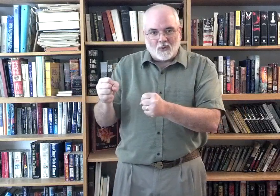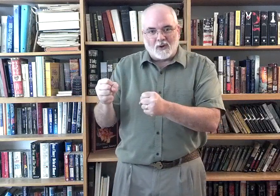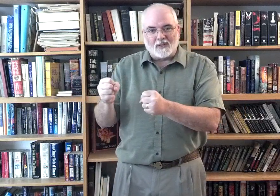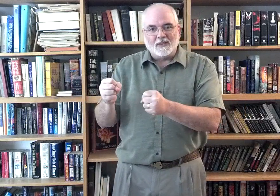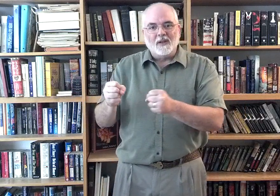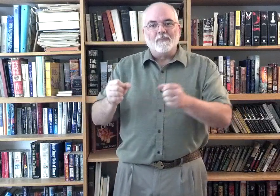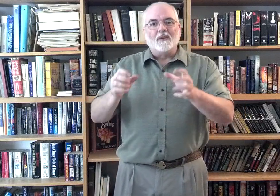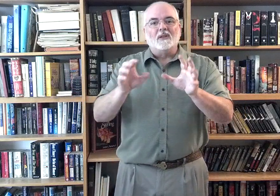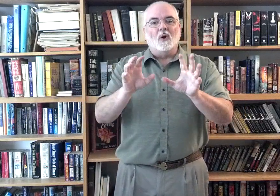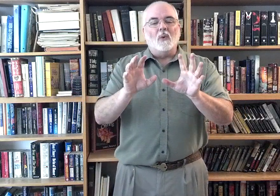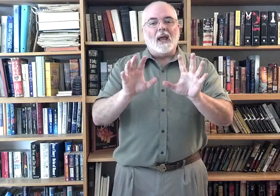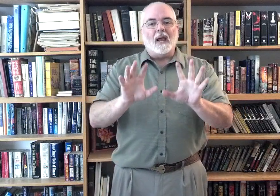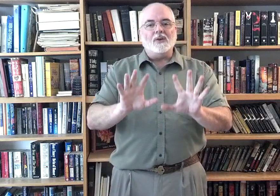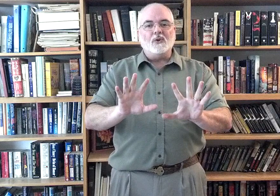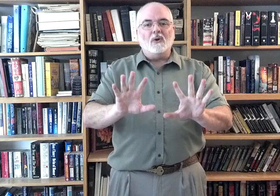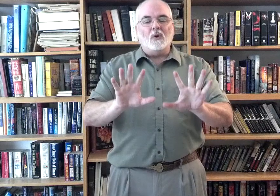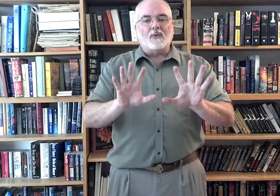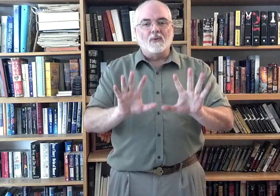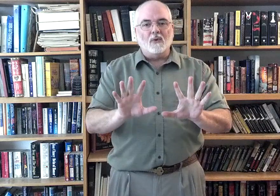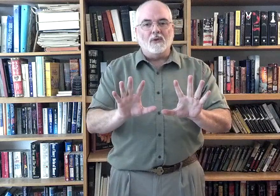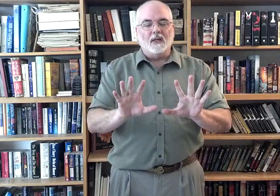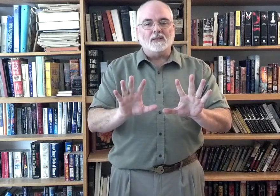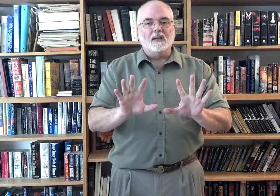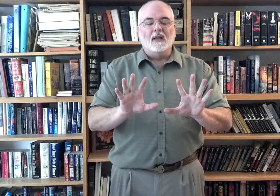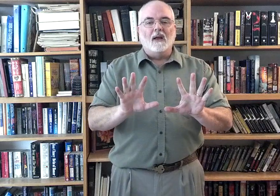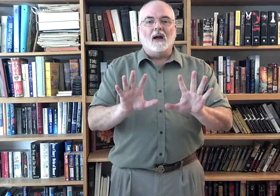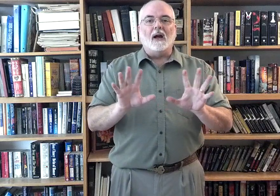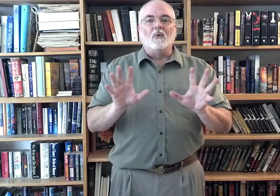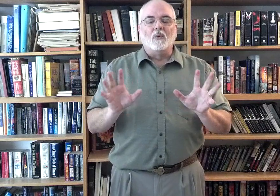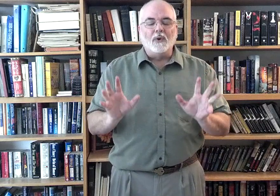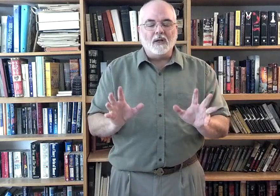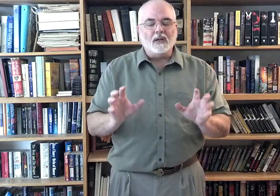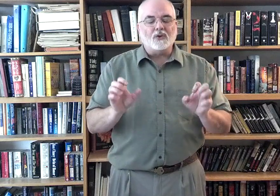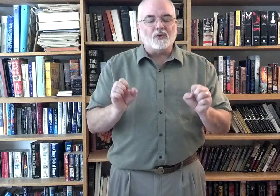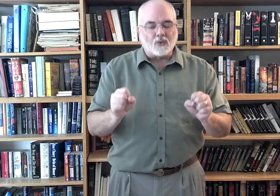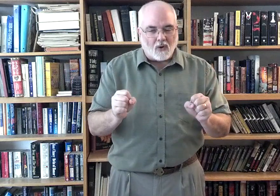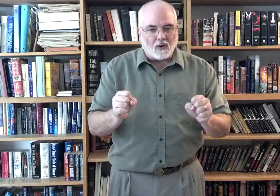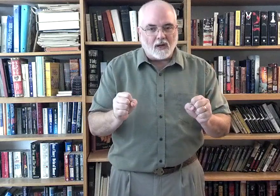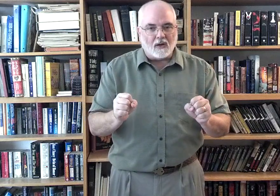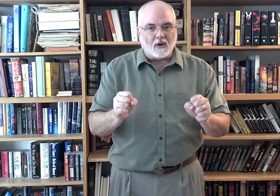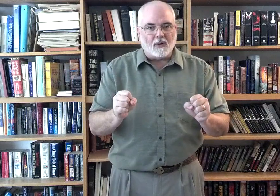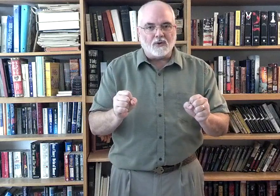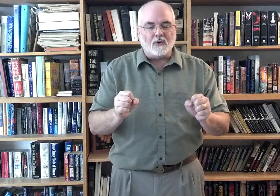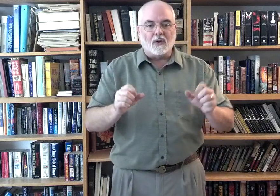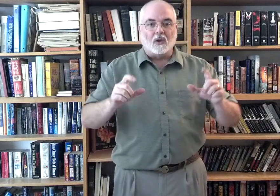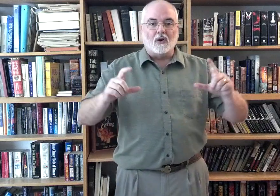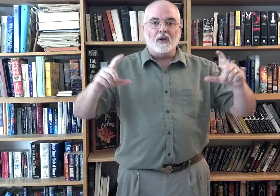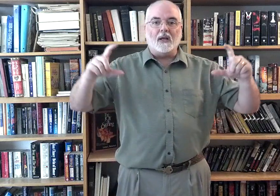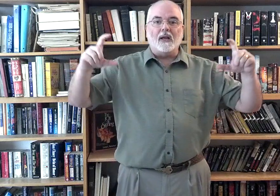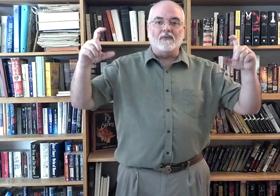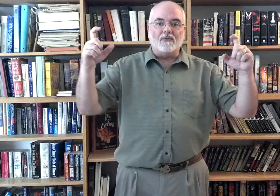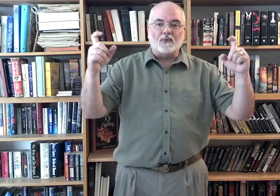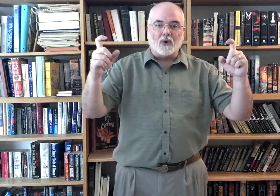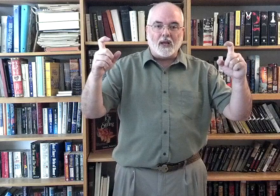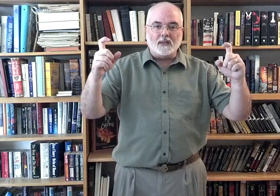words. So, as you go through this, I really strongly encourage you to learn it in